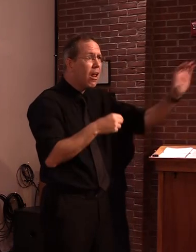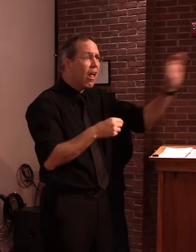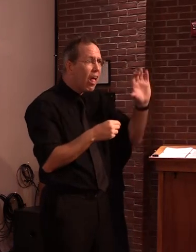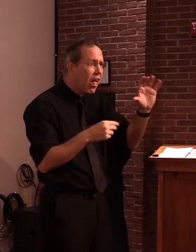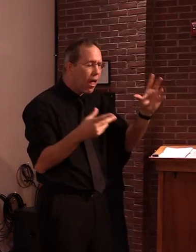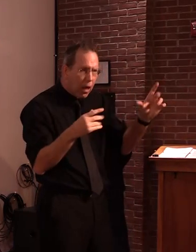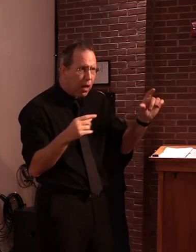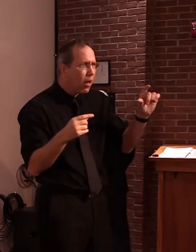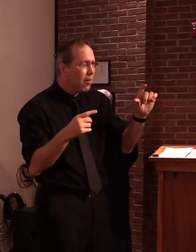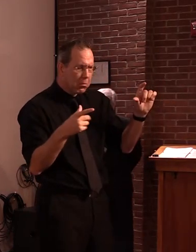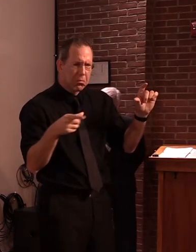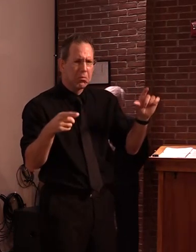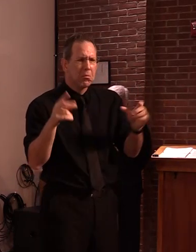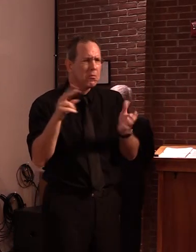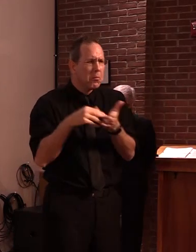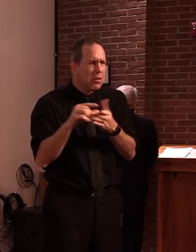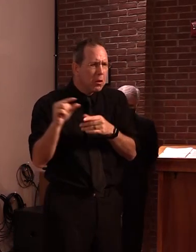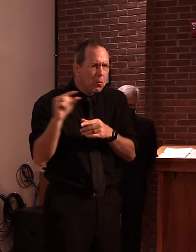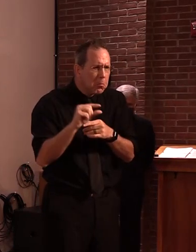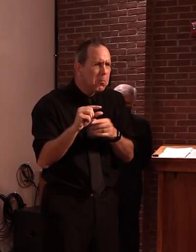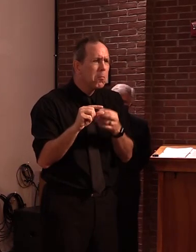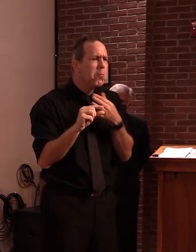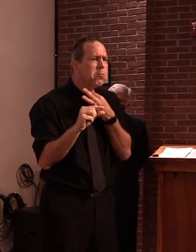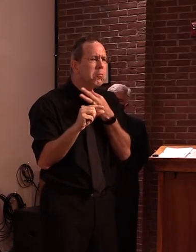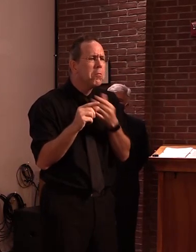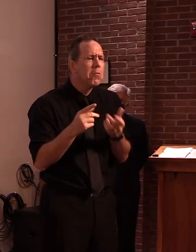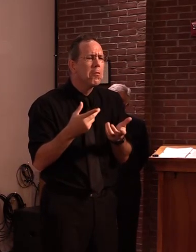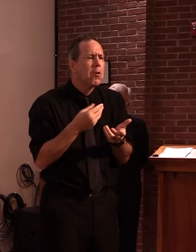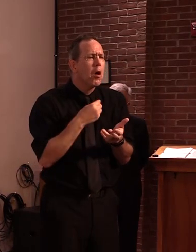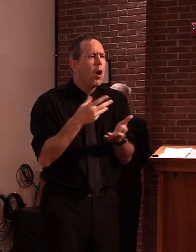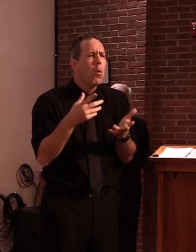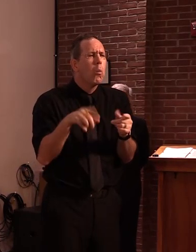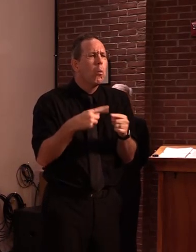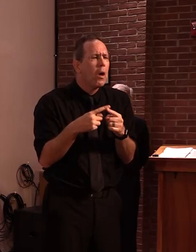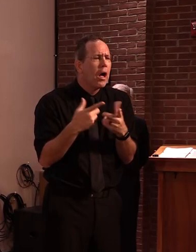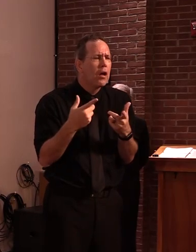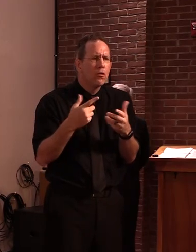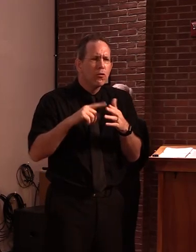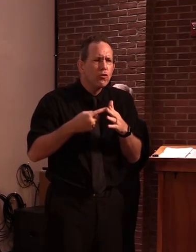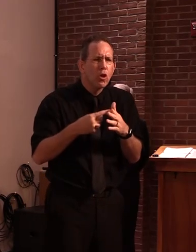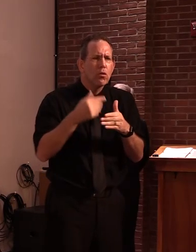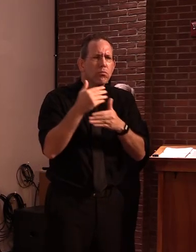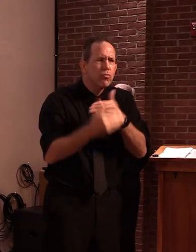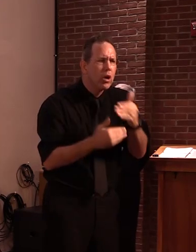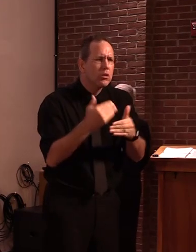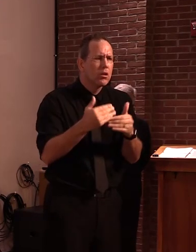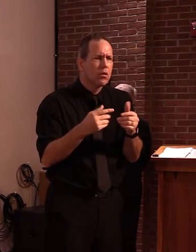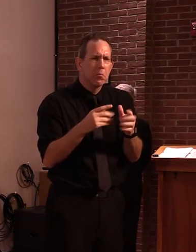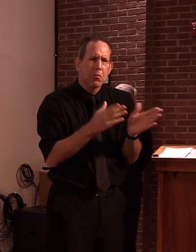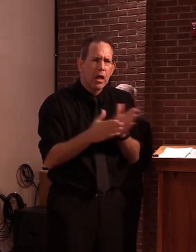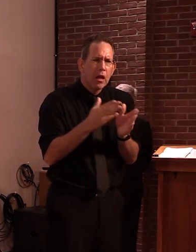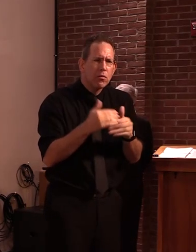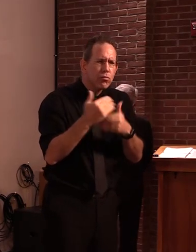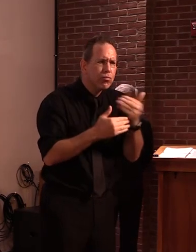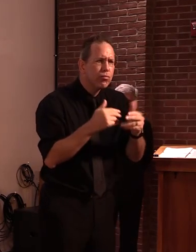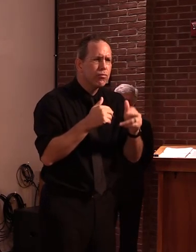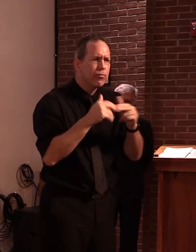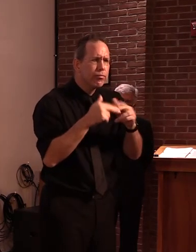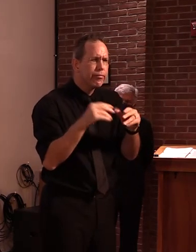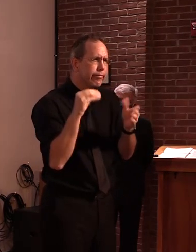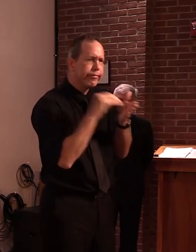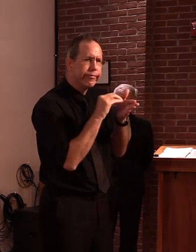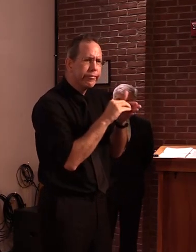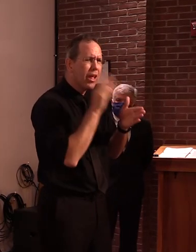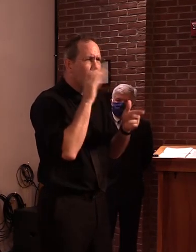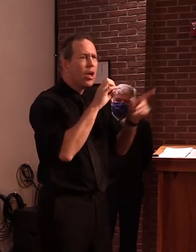we are in breaking ground or installing this broadband, seeing as how we've for the CARES Act dollars to actually cover it?